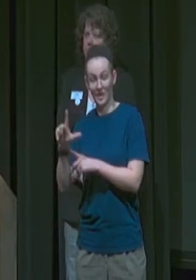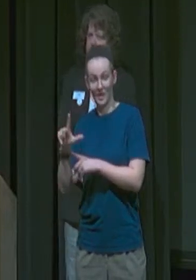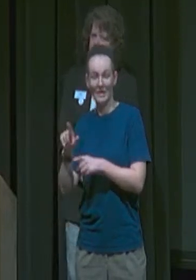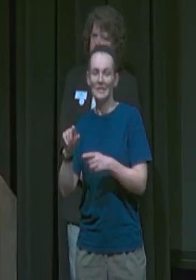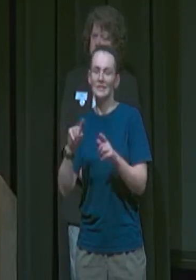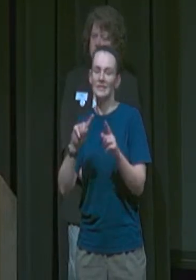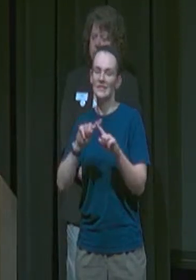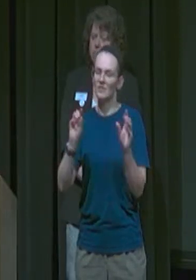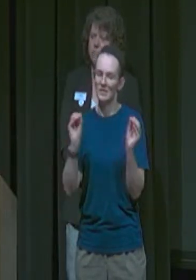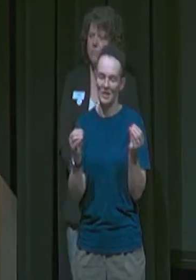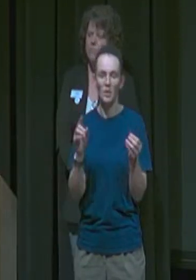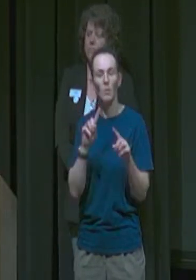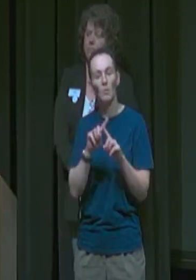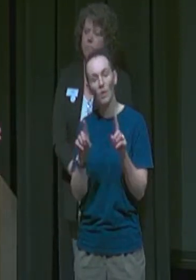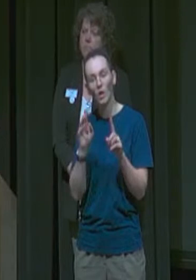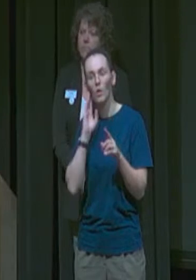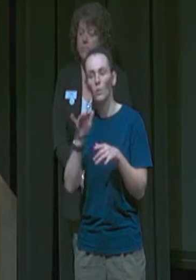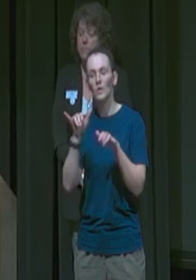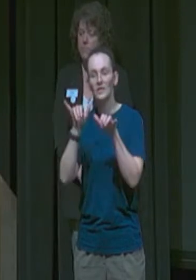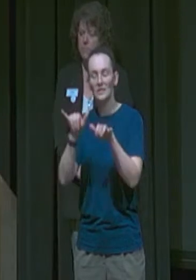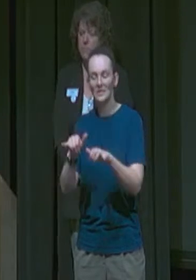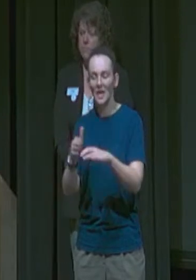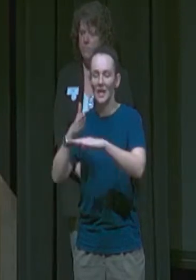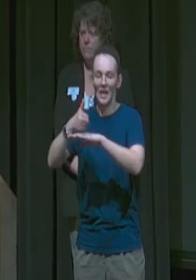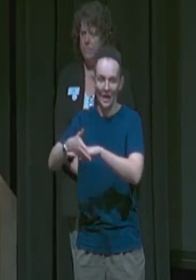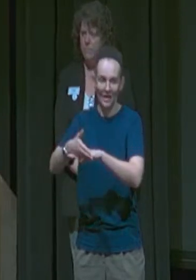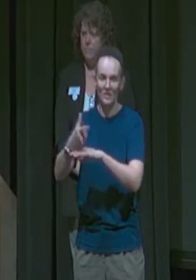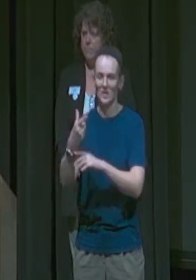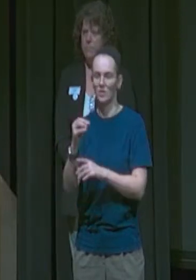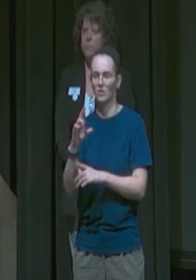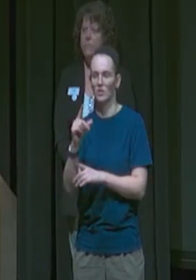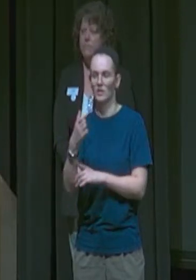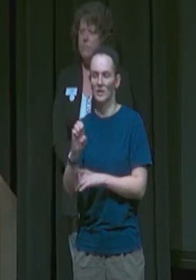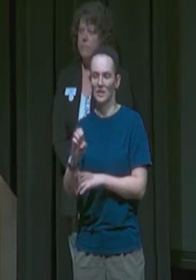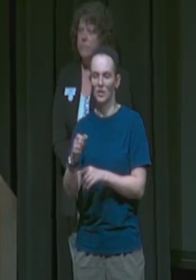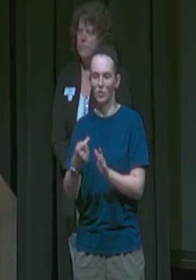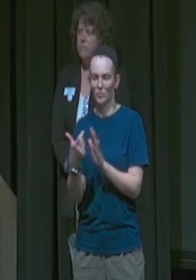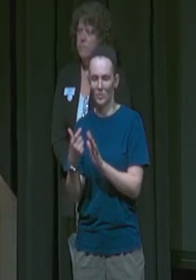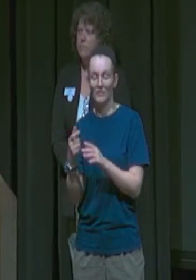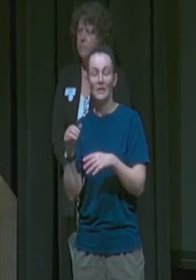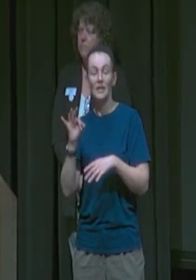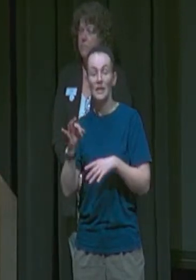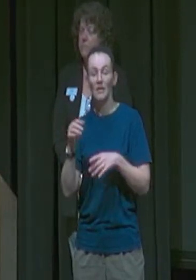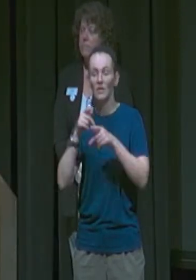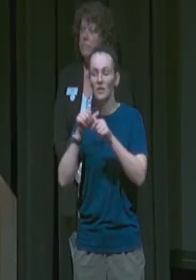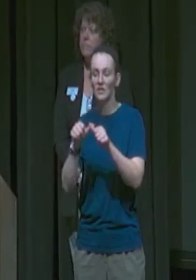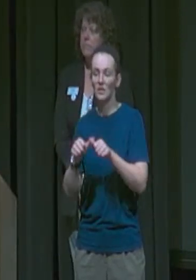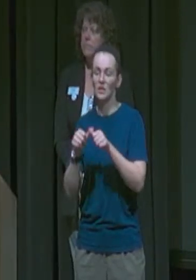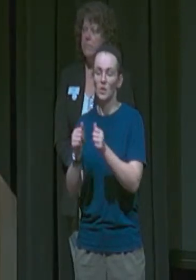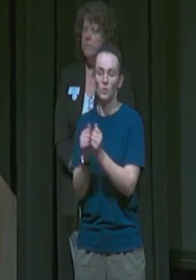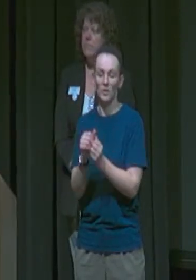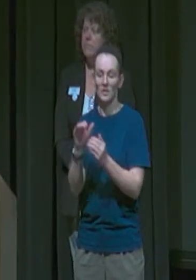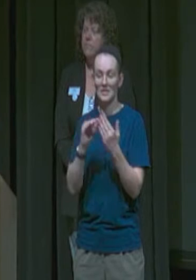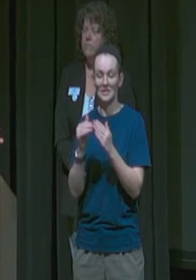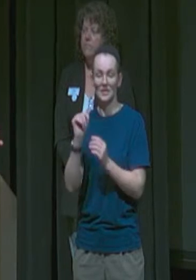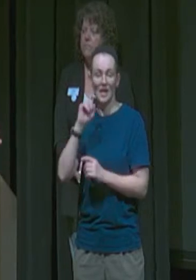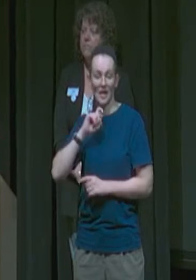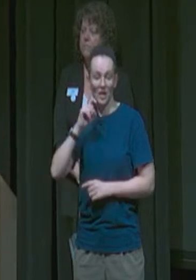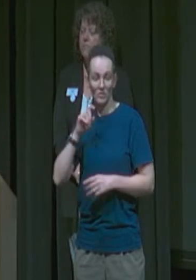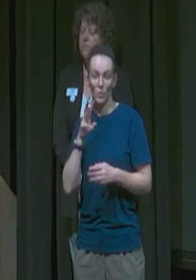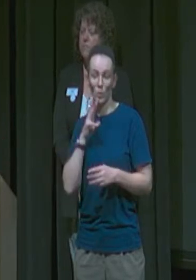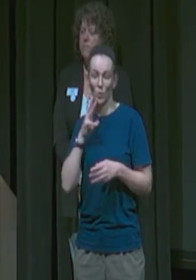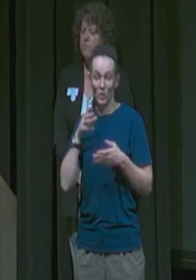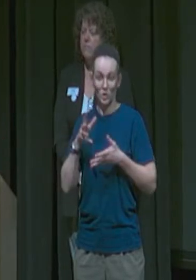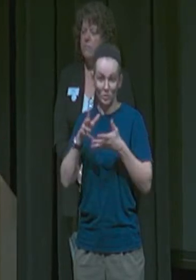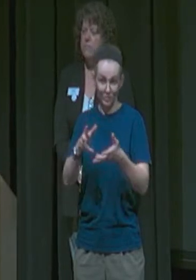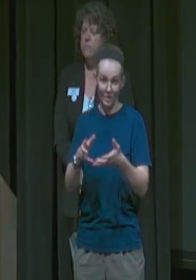except it's going to stay there post-gorge removal. As long as it remains the city of Akron's water supply, Lake